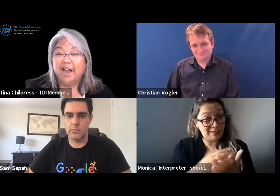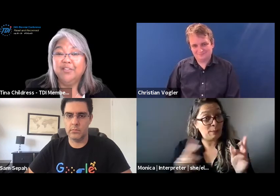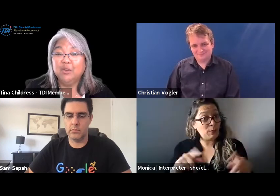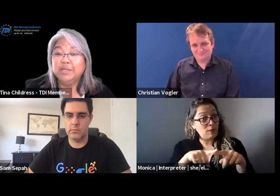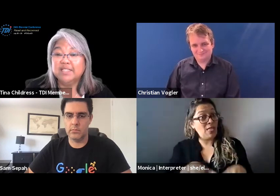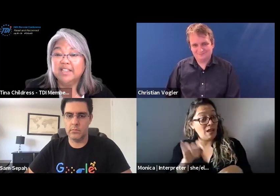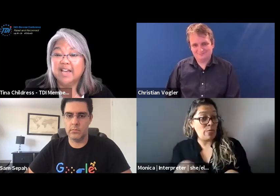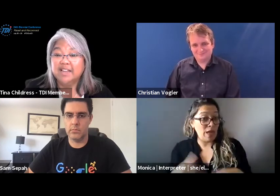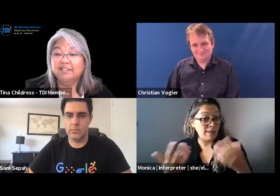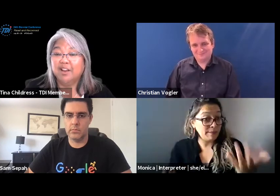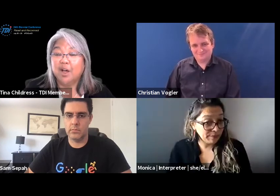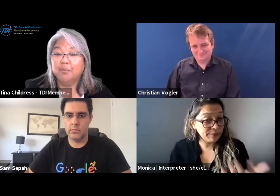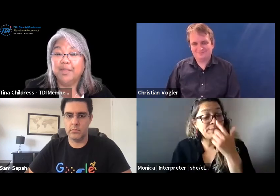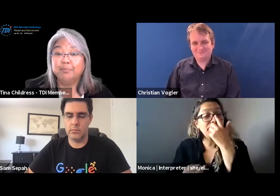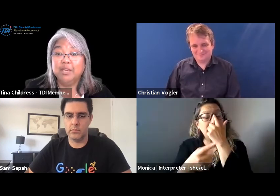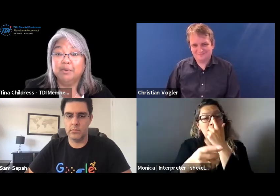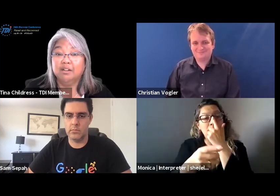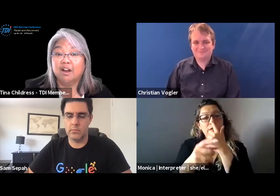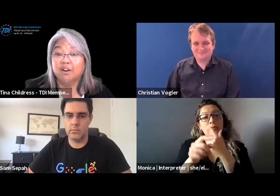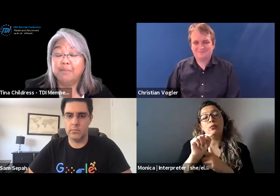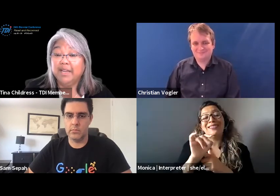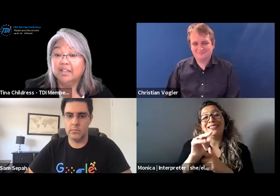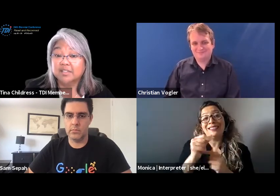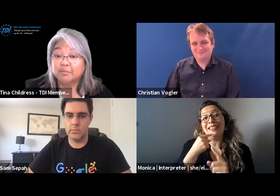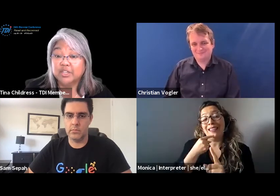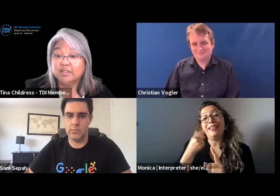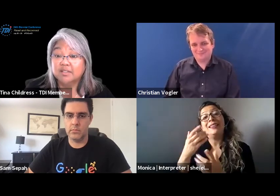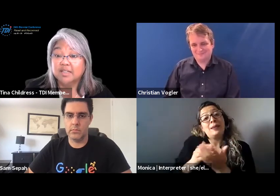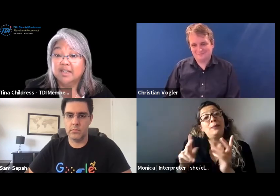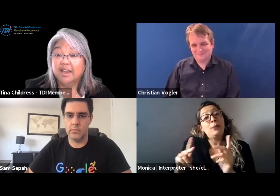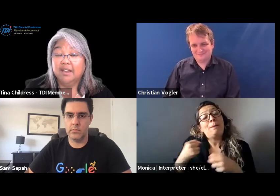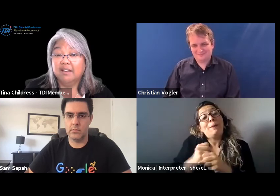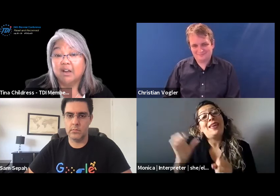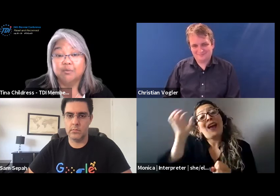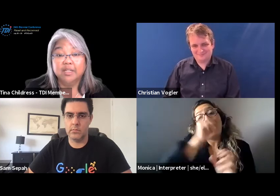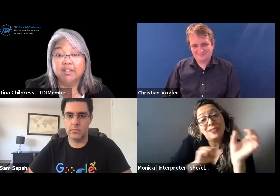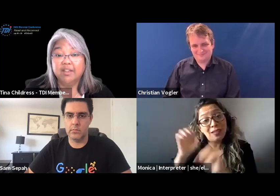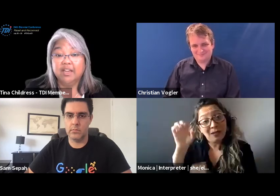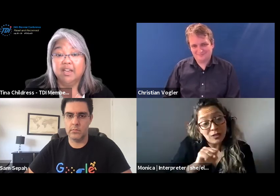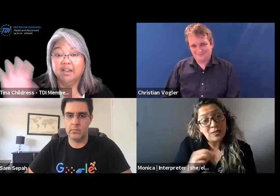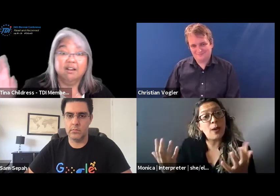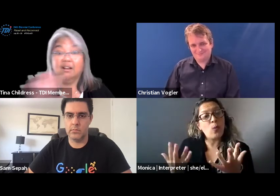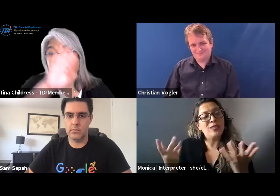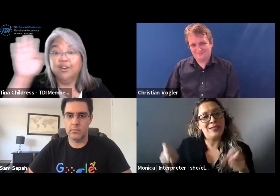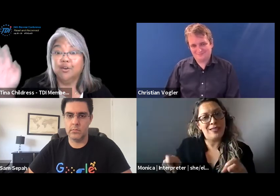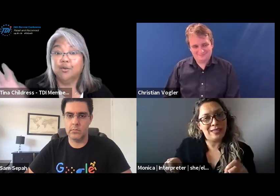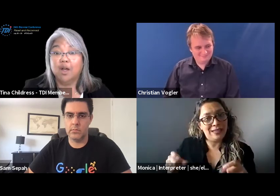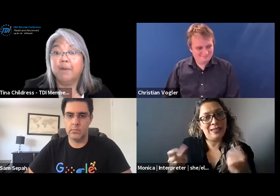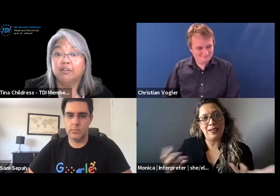I think we see that people are making assumptions and not really thinking, about